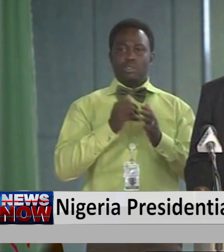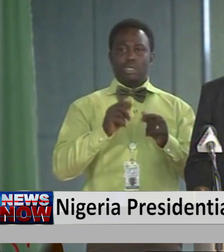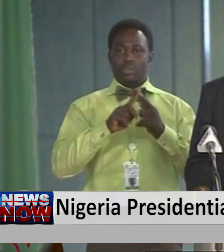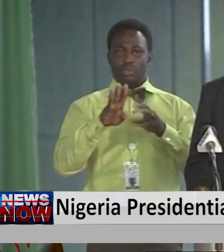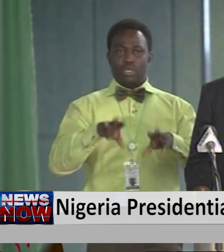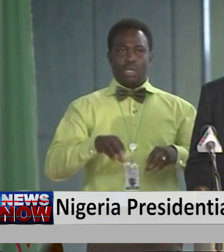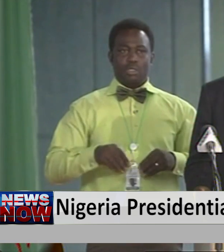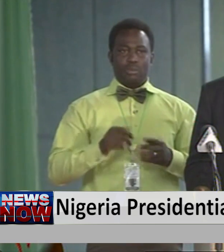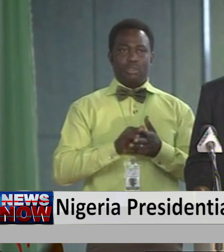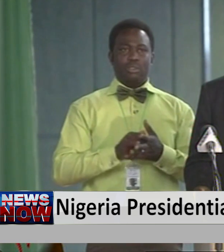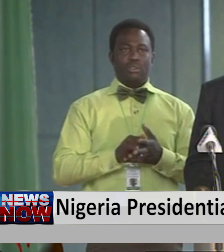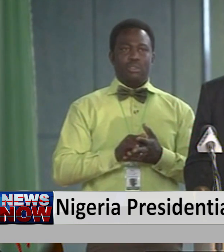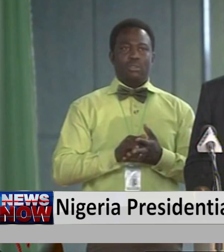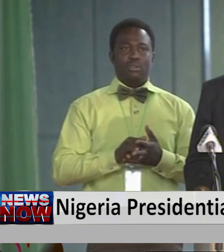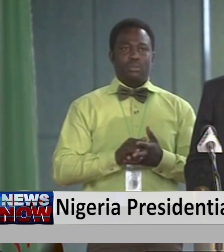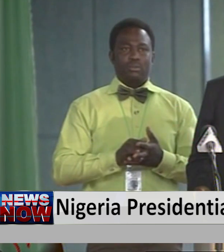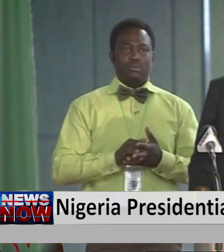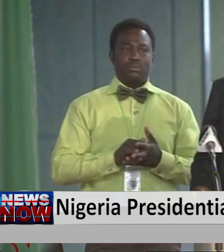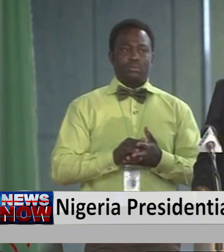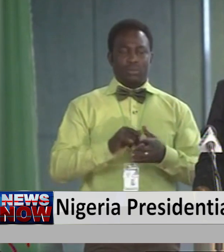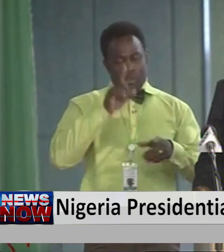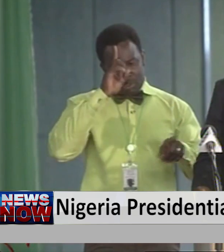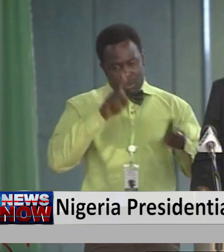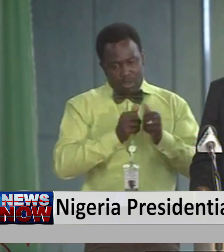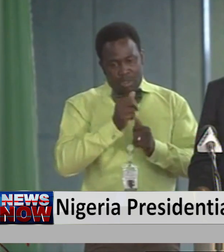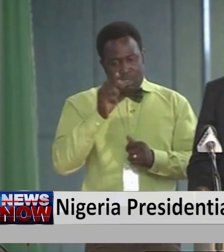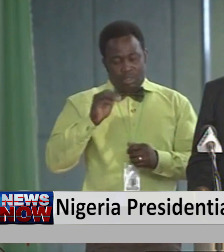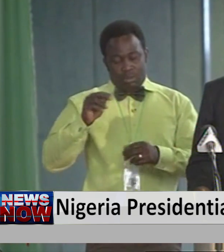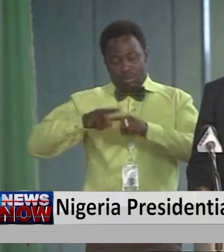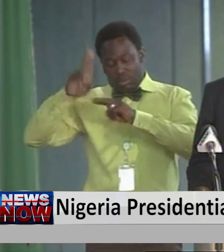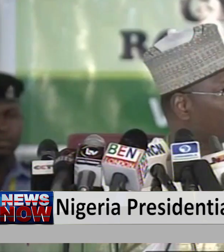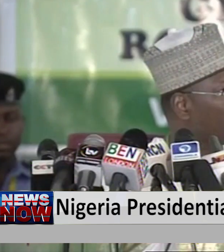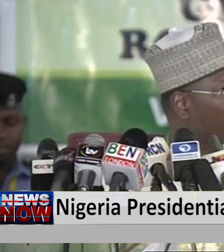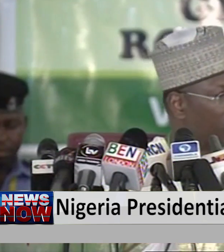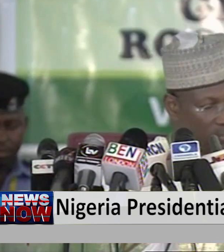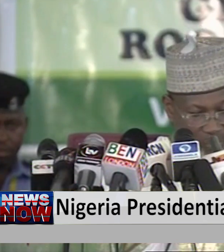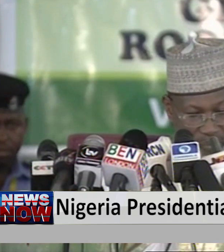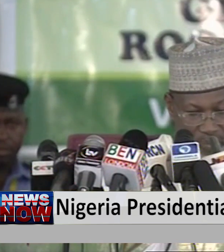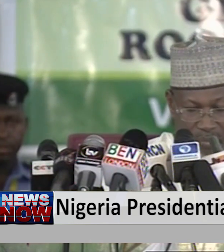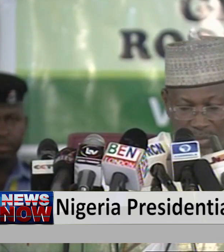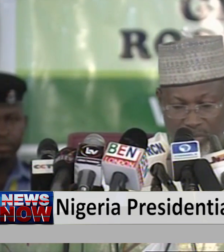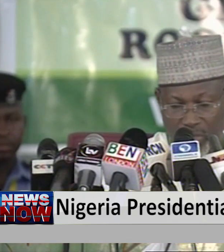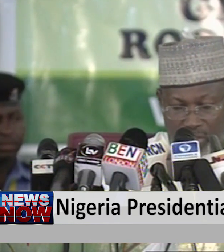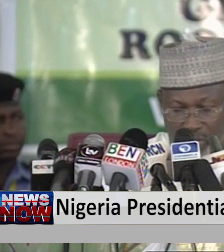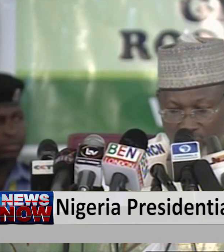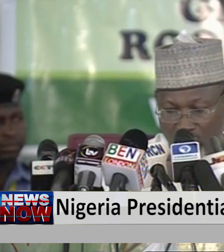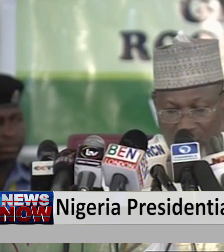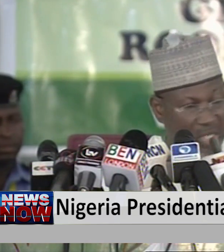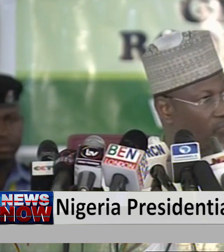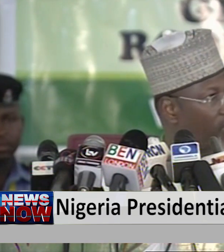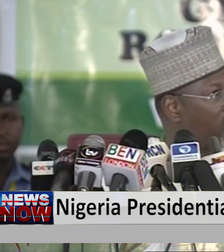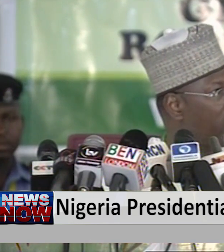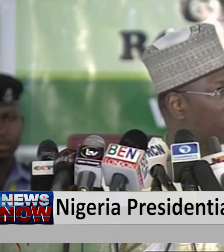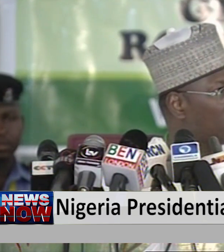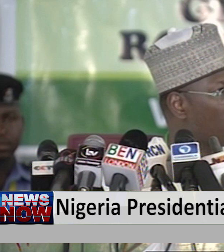accept that. I agree with you, Mr. Chairman, sir. All right. So